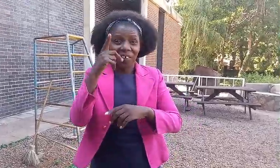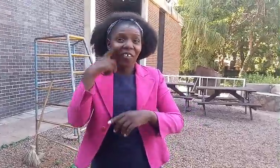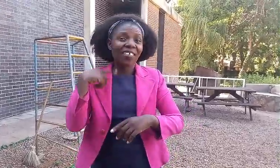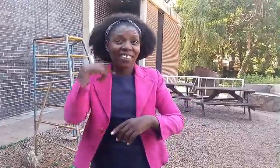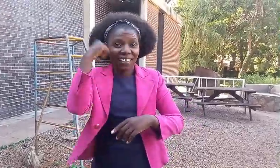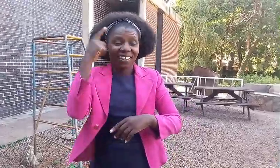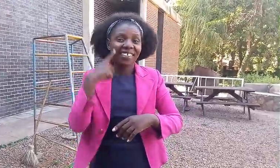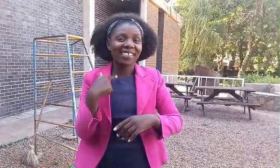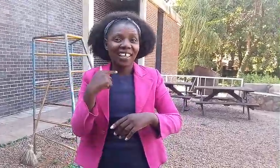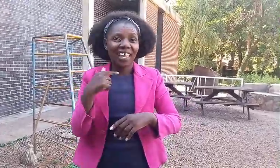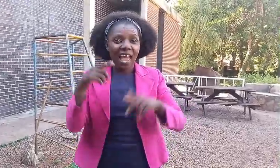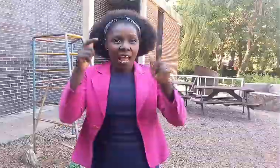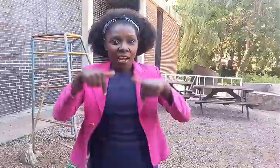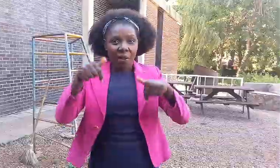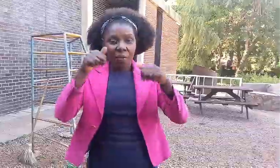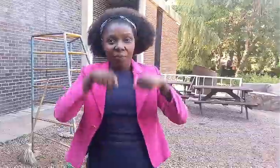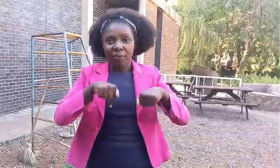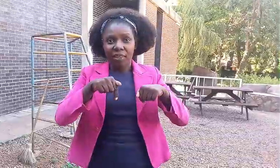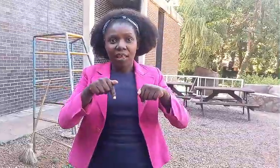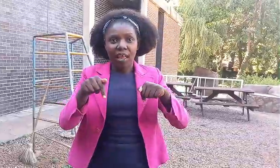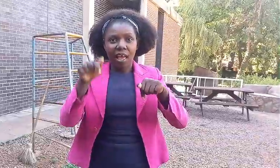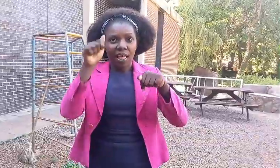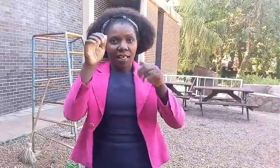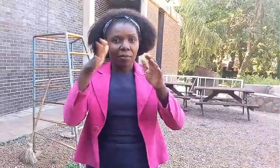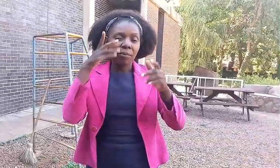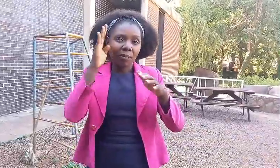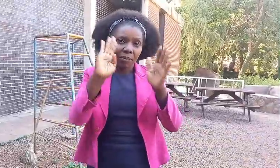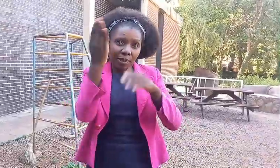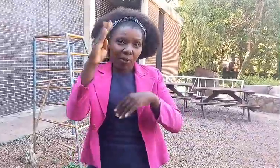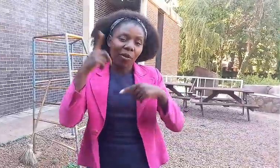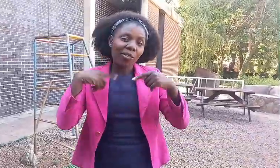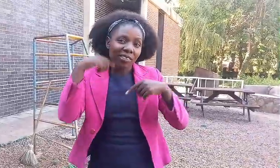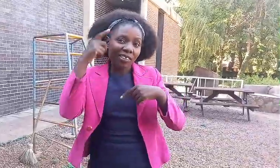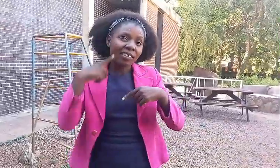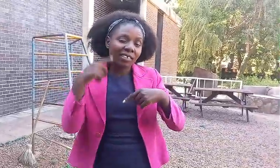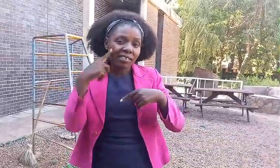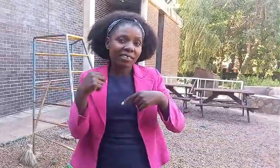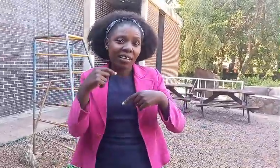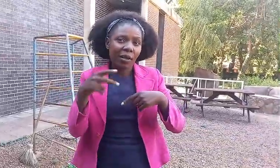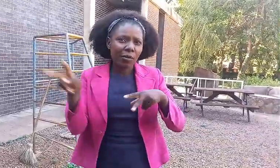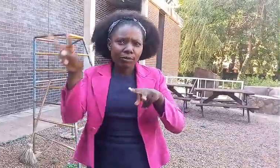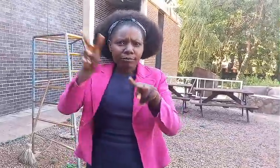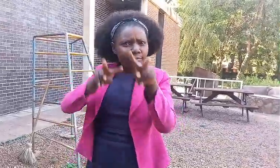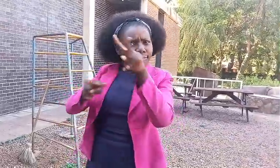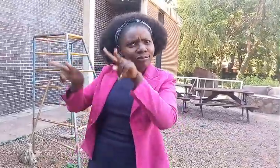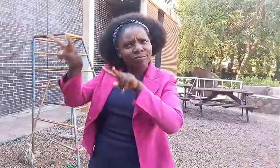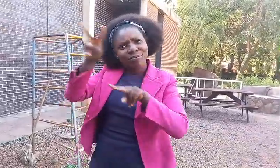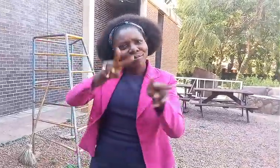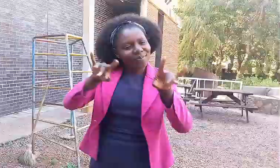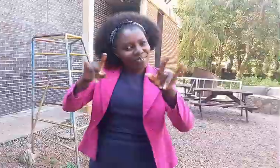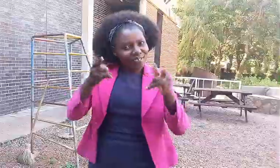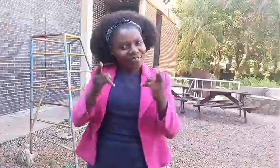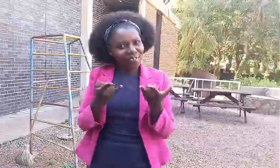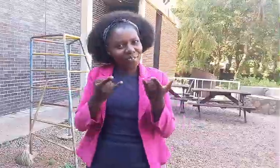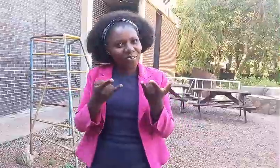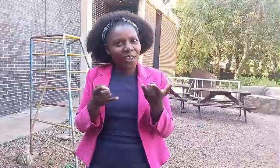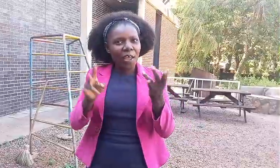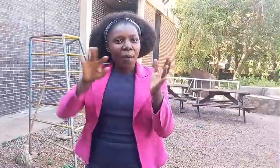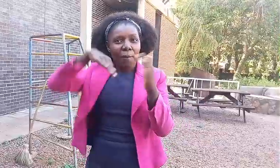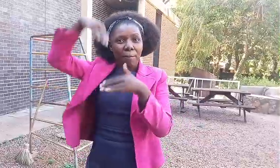show at Bulawayo Theatre, those who will be acting, the actors, how do they get through? I have showed you